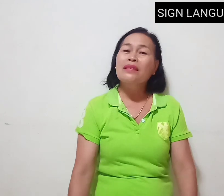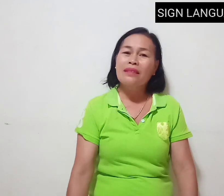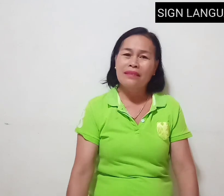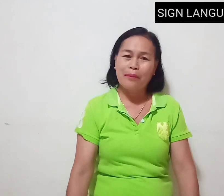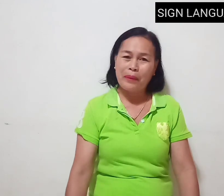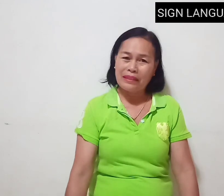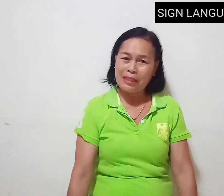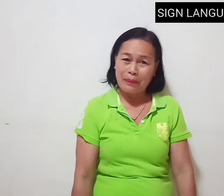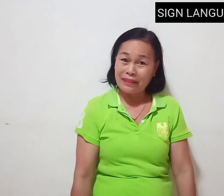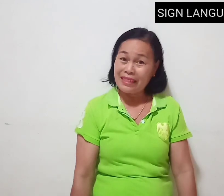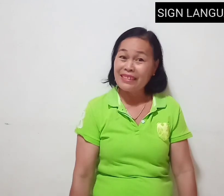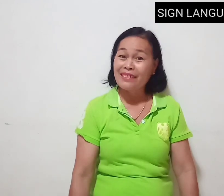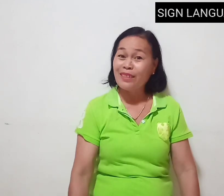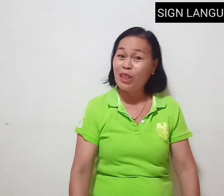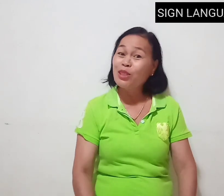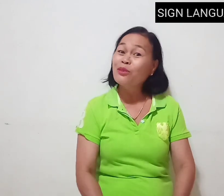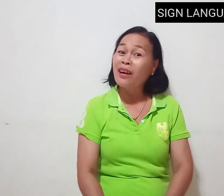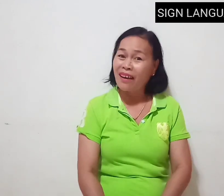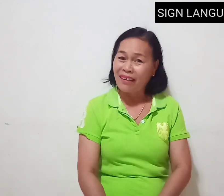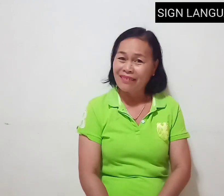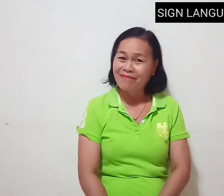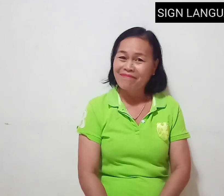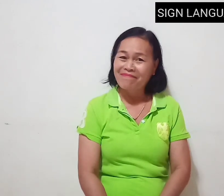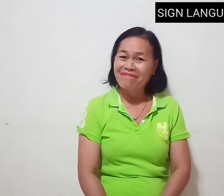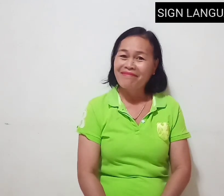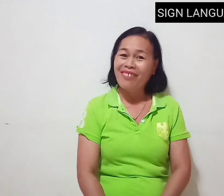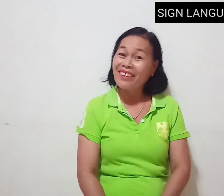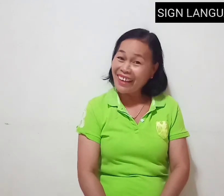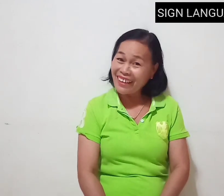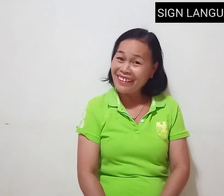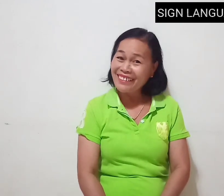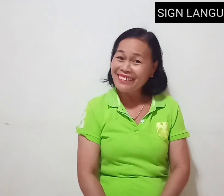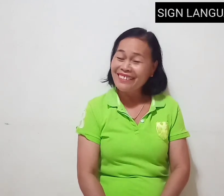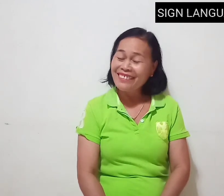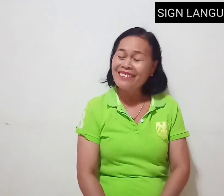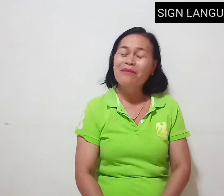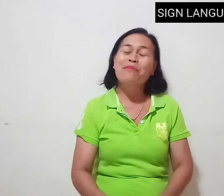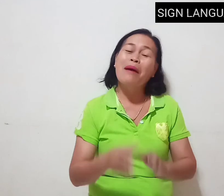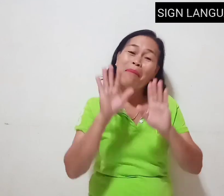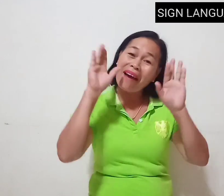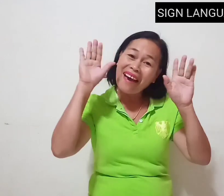hasad ng practice-practicean sa inyo, ha? Okay? Bye-bye!